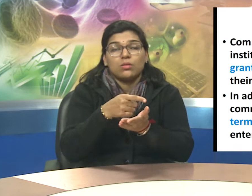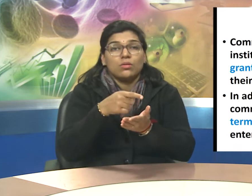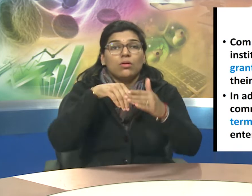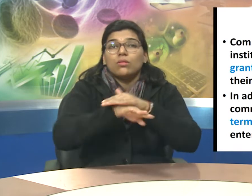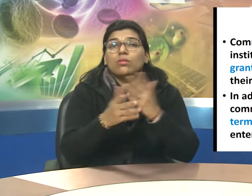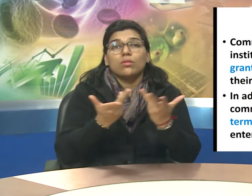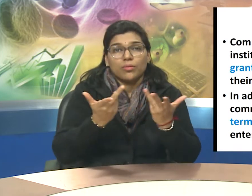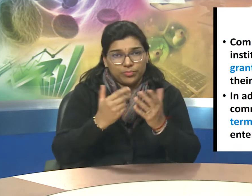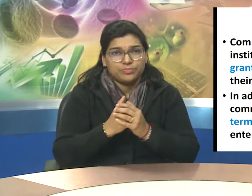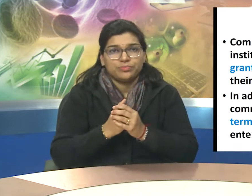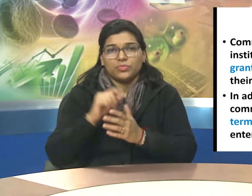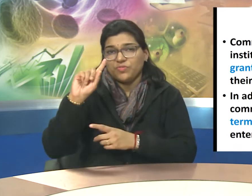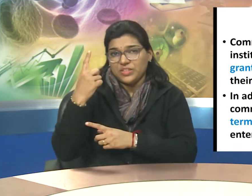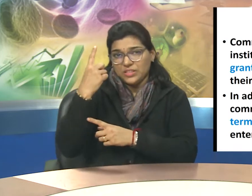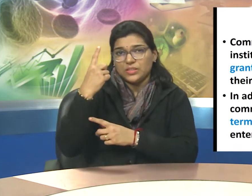Now there are some commercial banks as well.